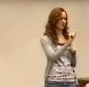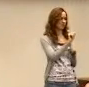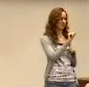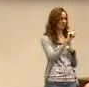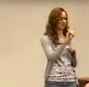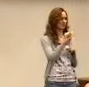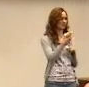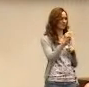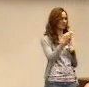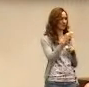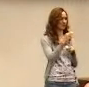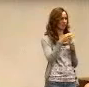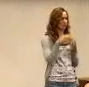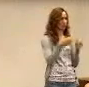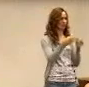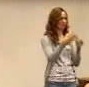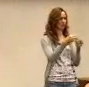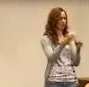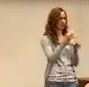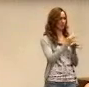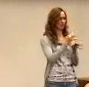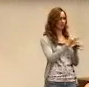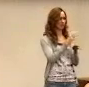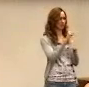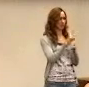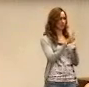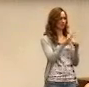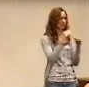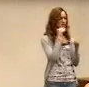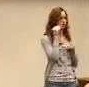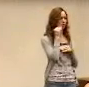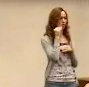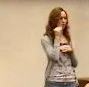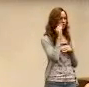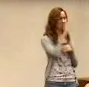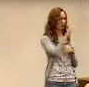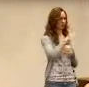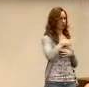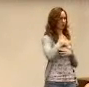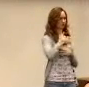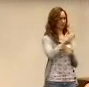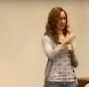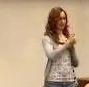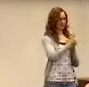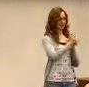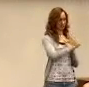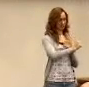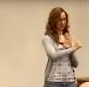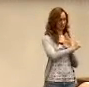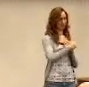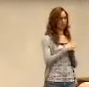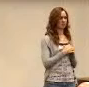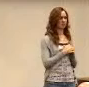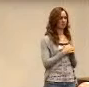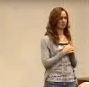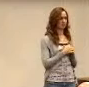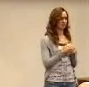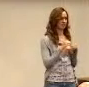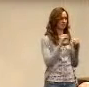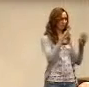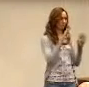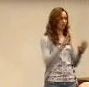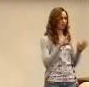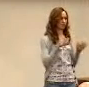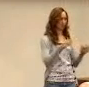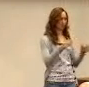stages of their journey of faith. They use their home and Jennifer's hospitality skills in